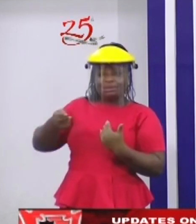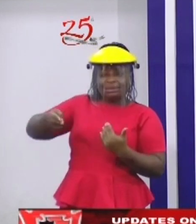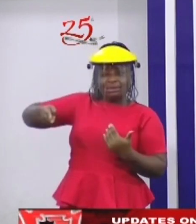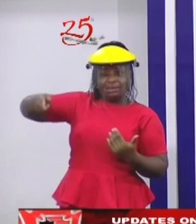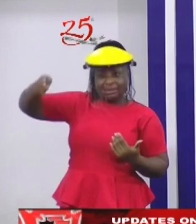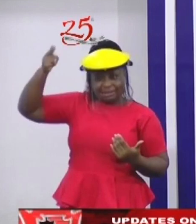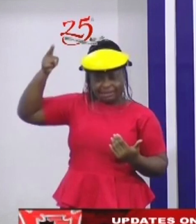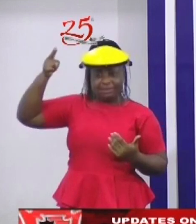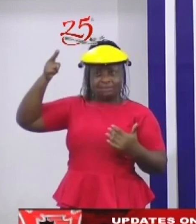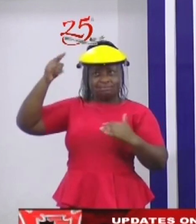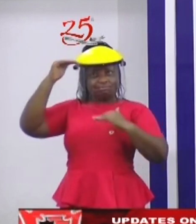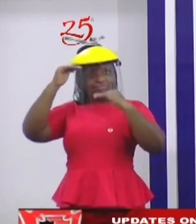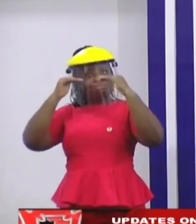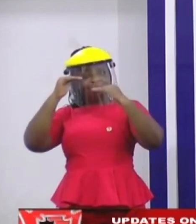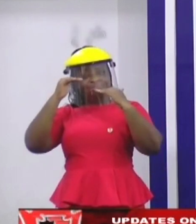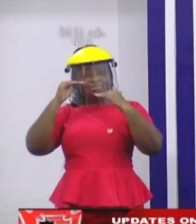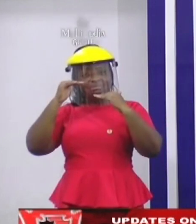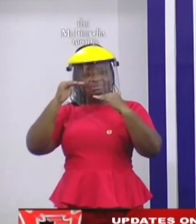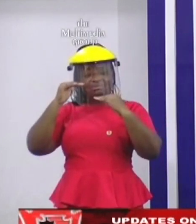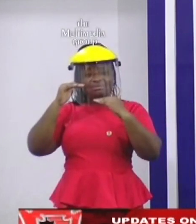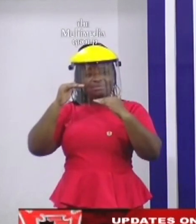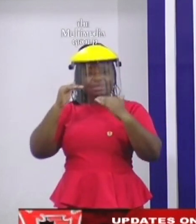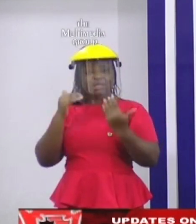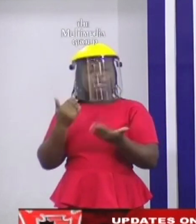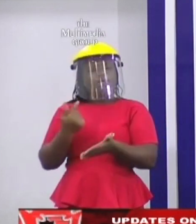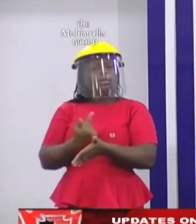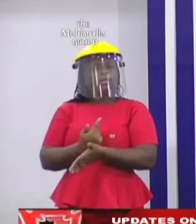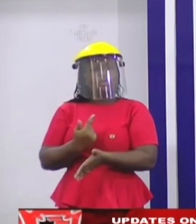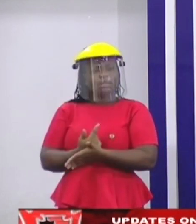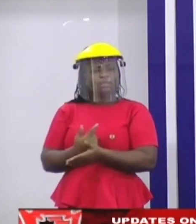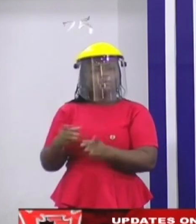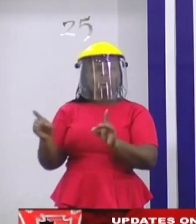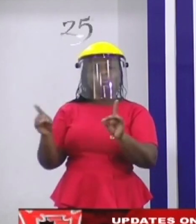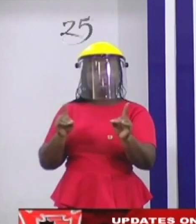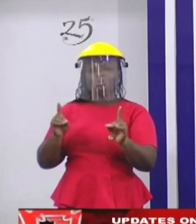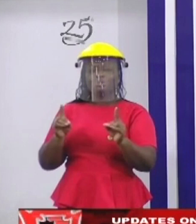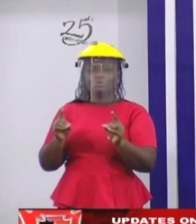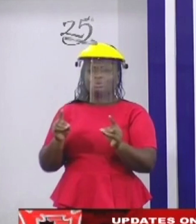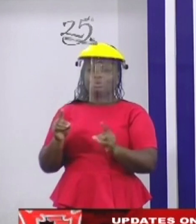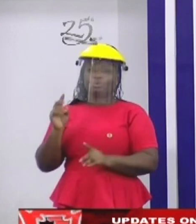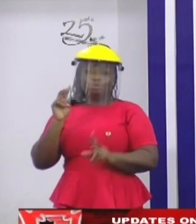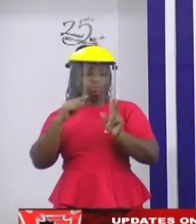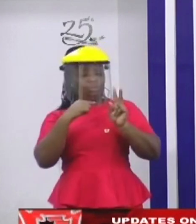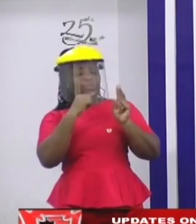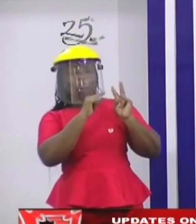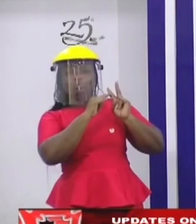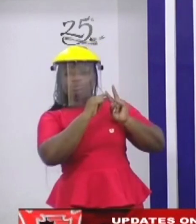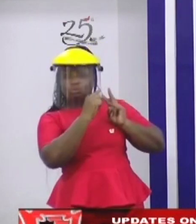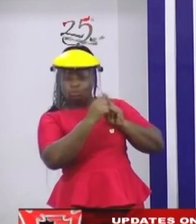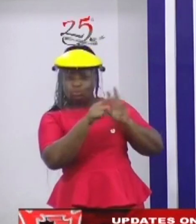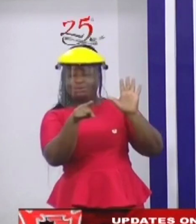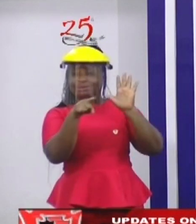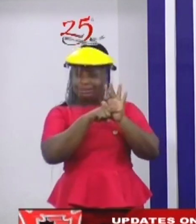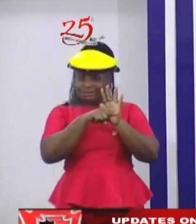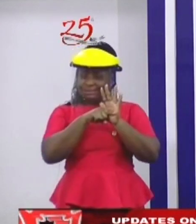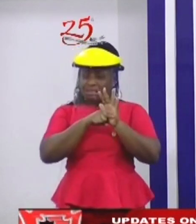sub-region. That's what gives us the challenge. Ghana is doing 2 negatives. So if you are positive and